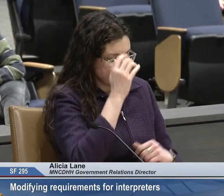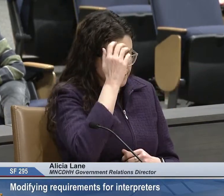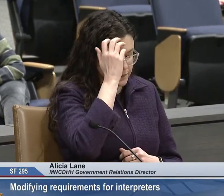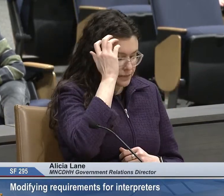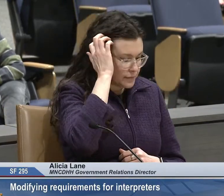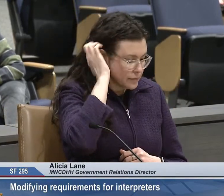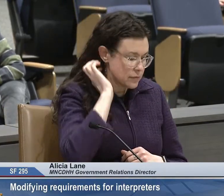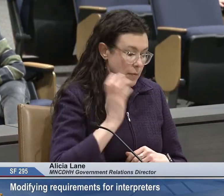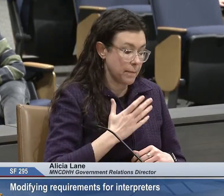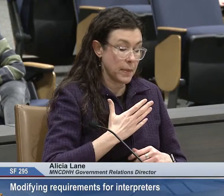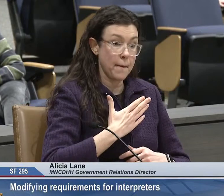direct instruction.